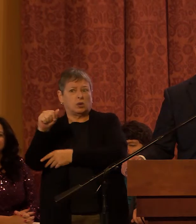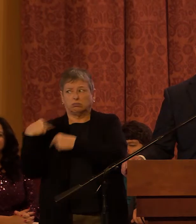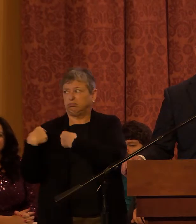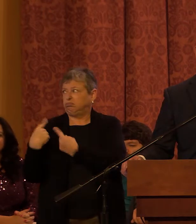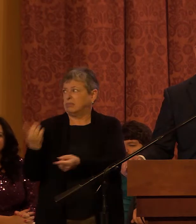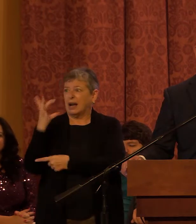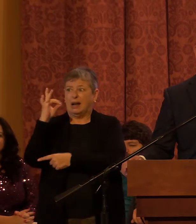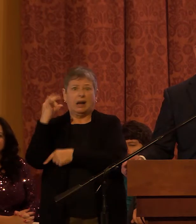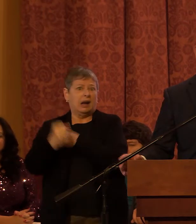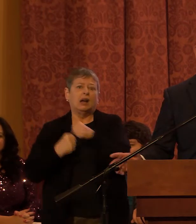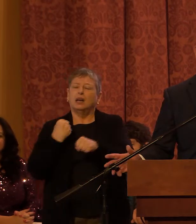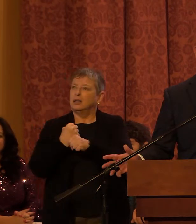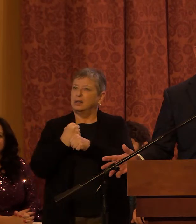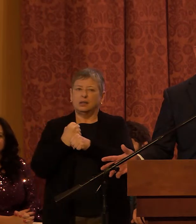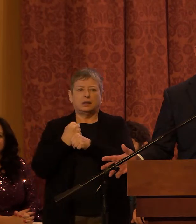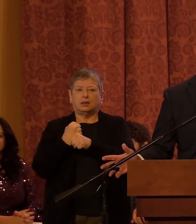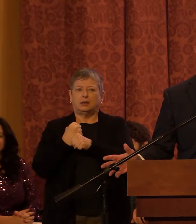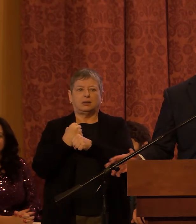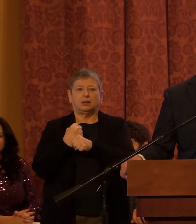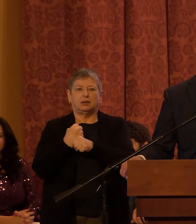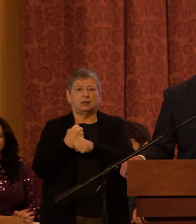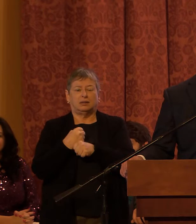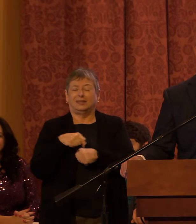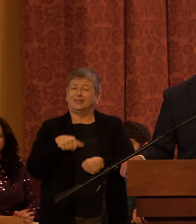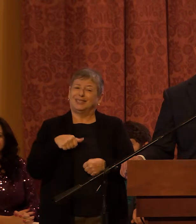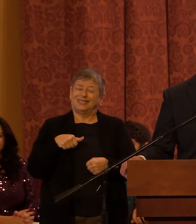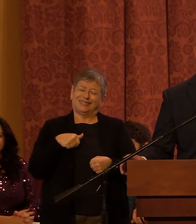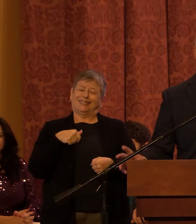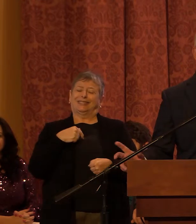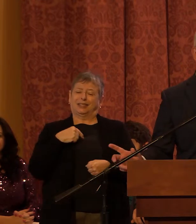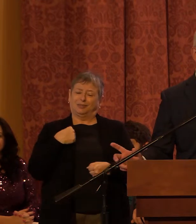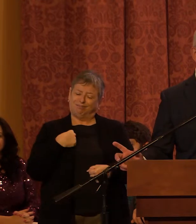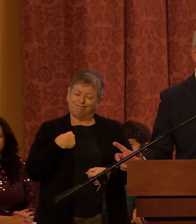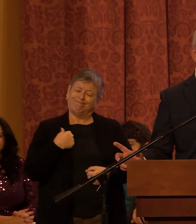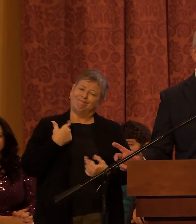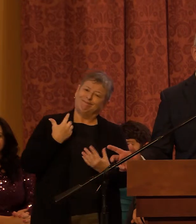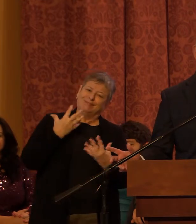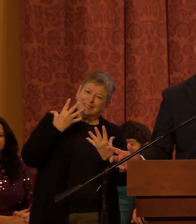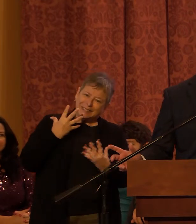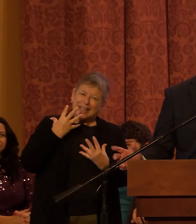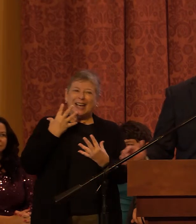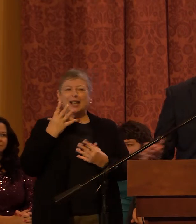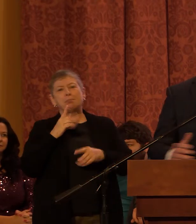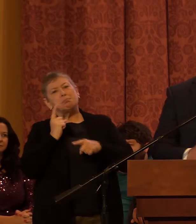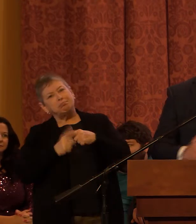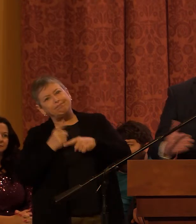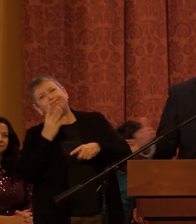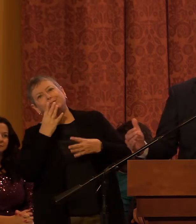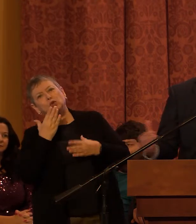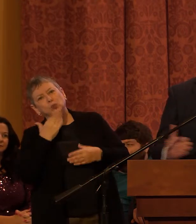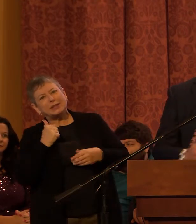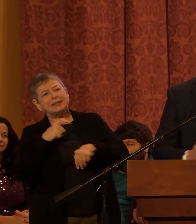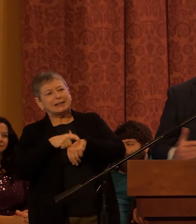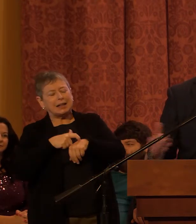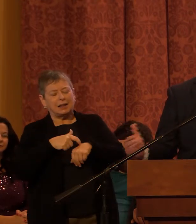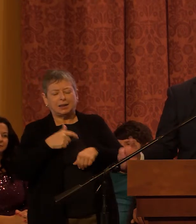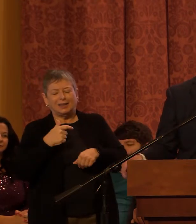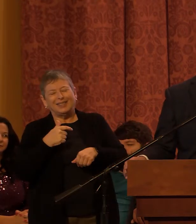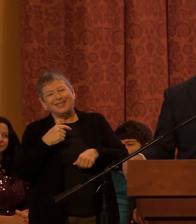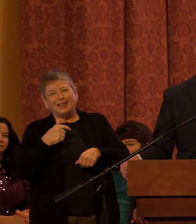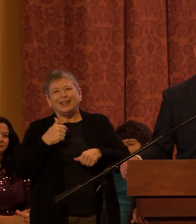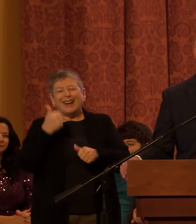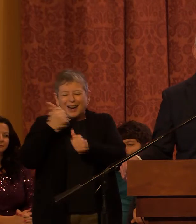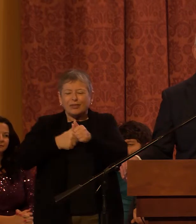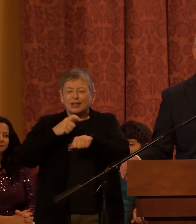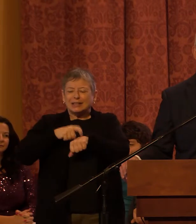years. This is a very bittersweet time for me. You know, just about, well, not just about now, every time I do something that I only